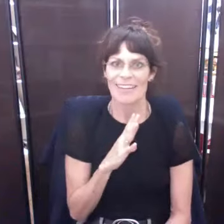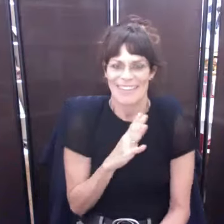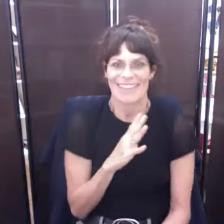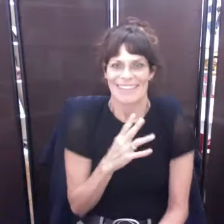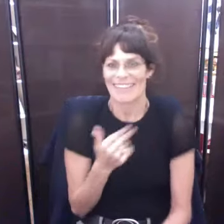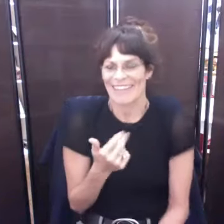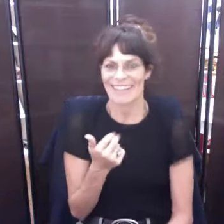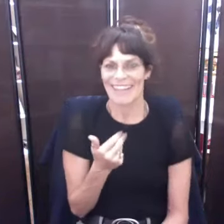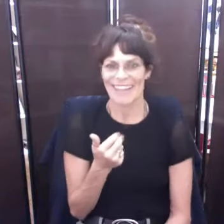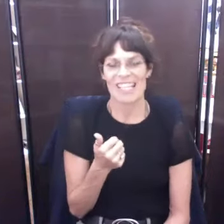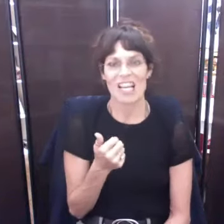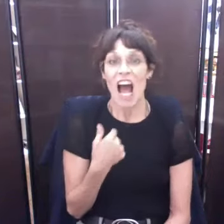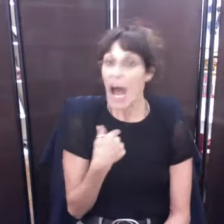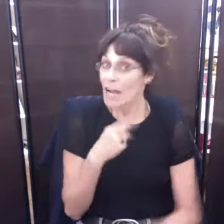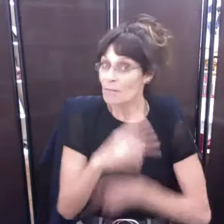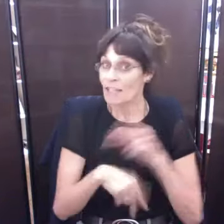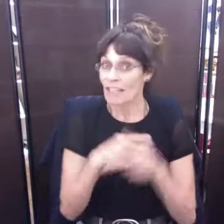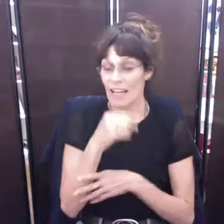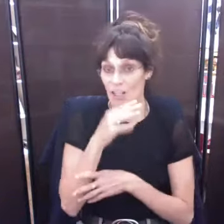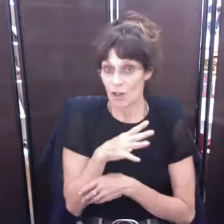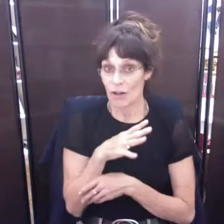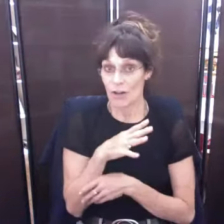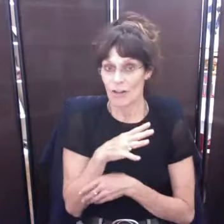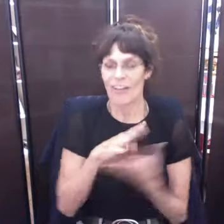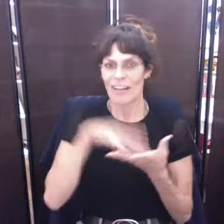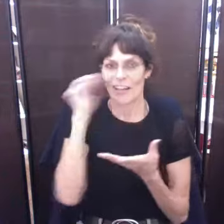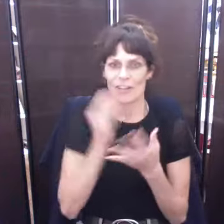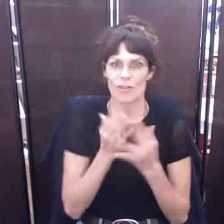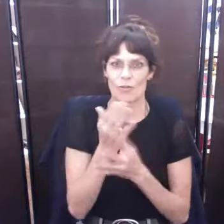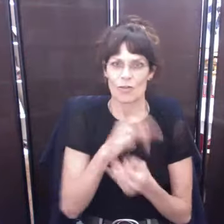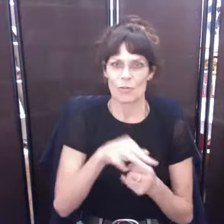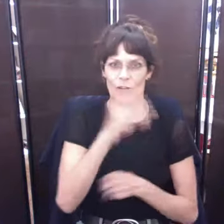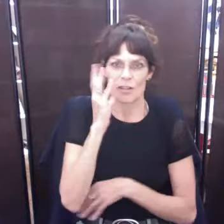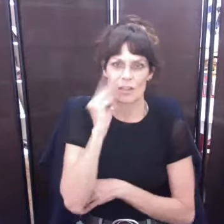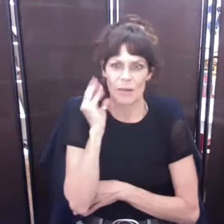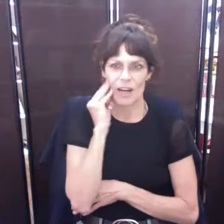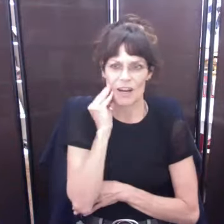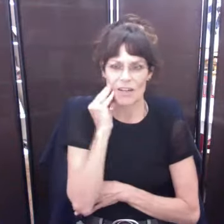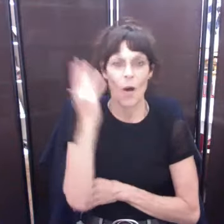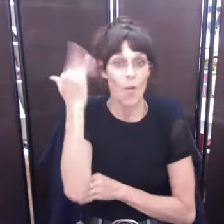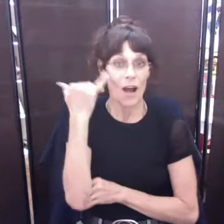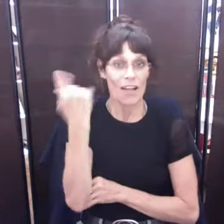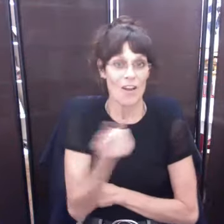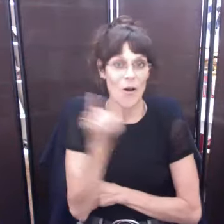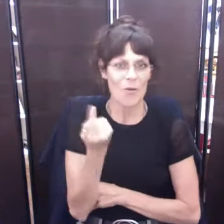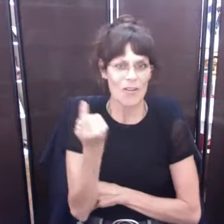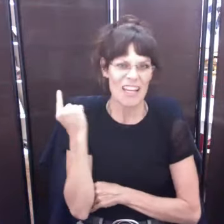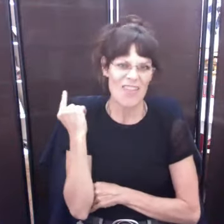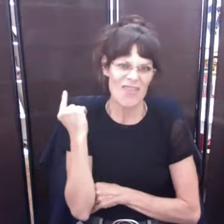see, I'm the kind of girl that learns through spiritual experience. Hence why the one and only thing that they promise us in